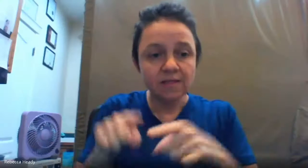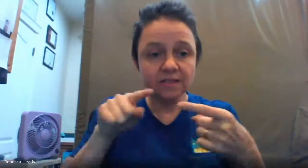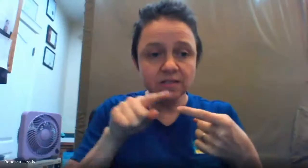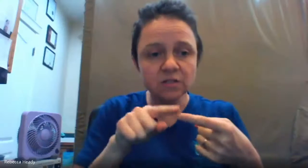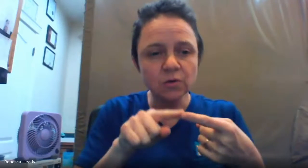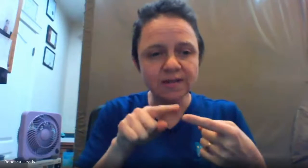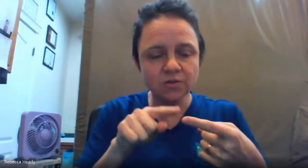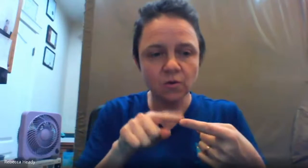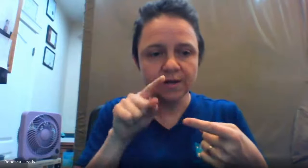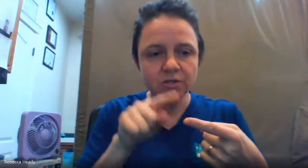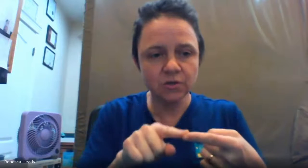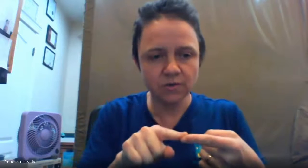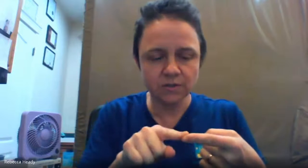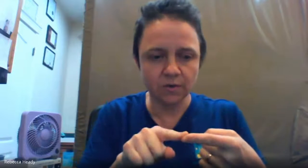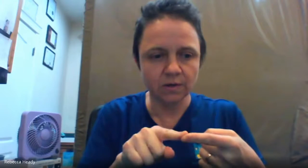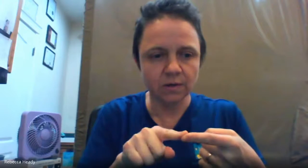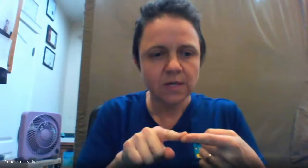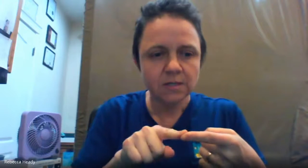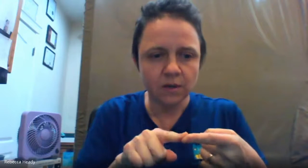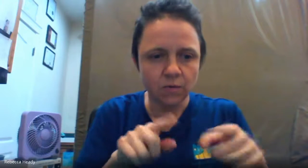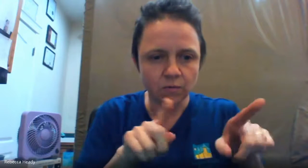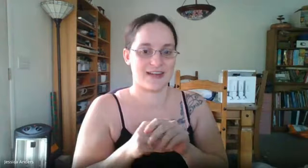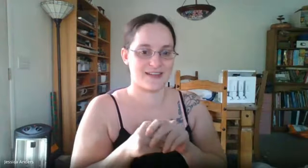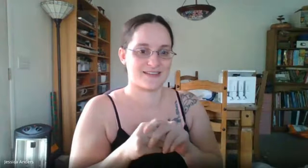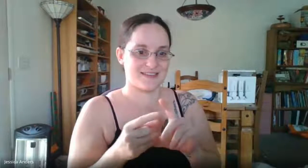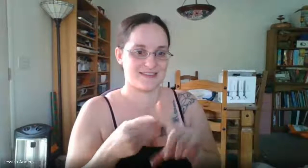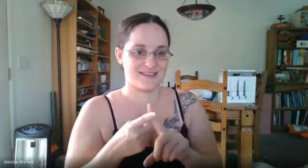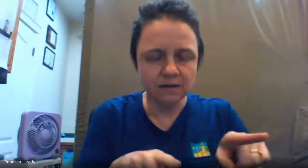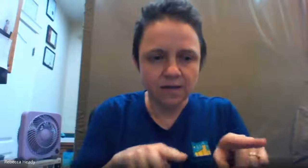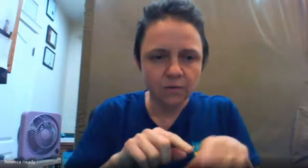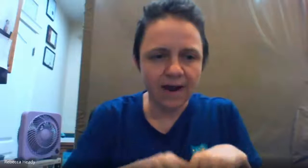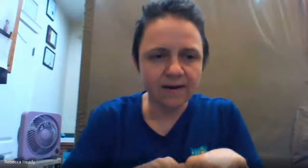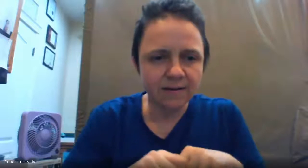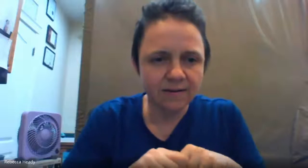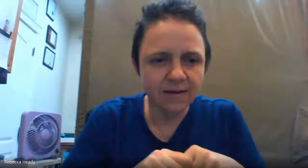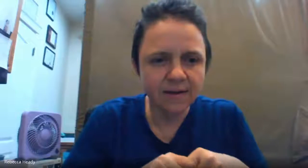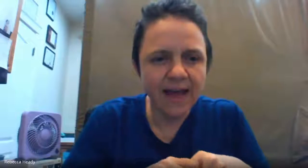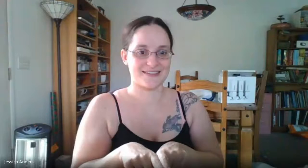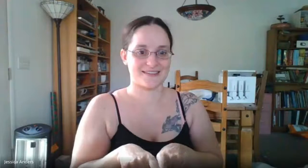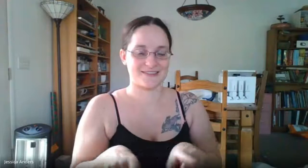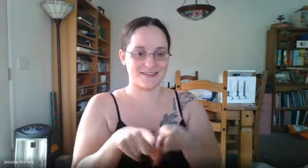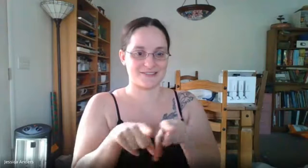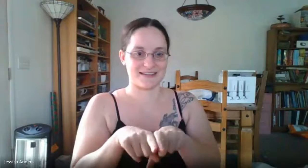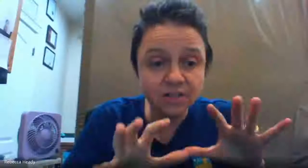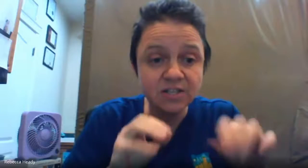This is 2 as in you're going to the store. So different sign, right? yeah. So English